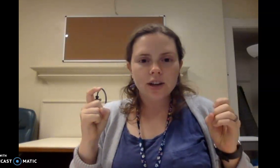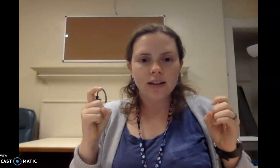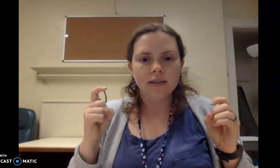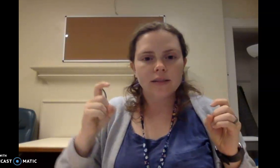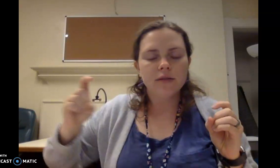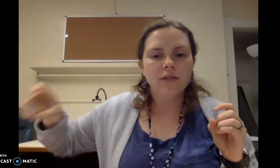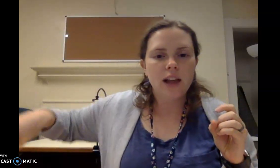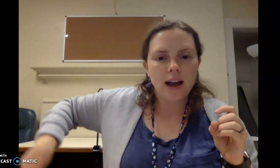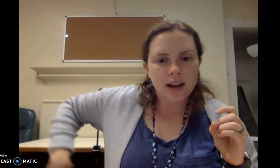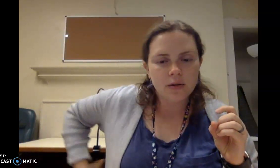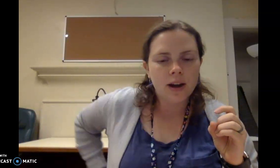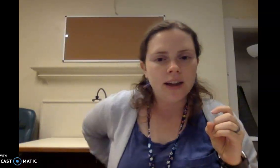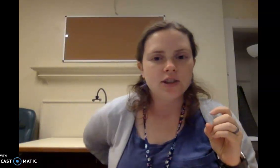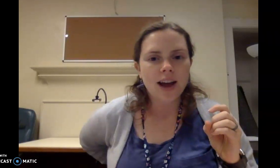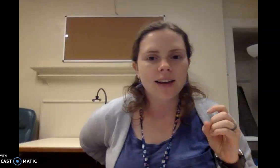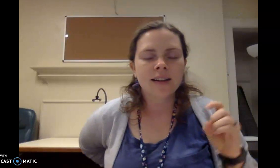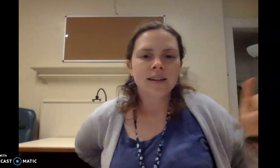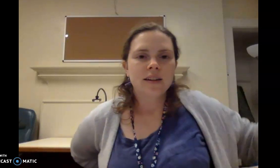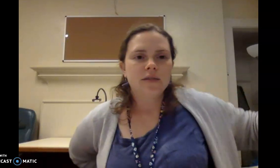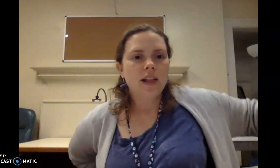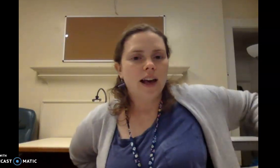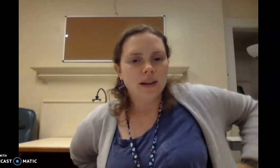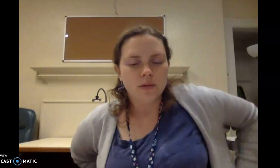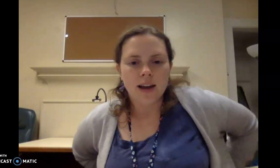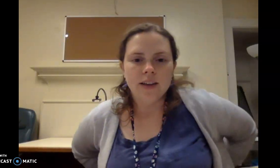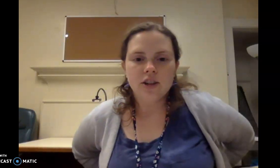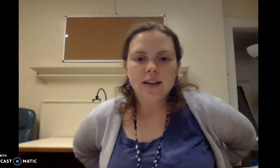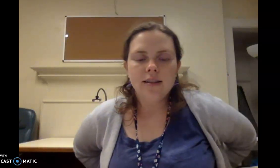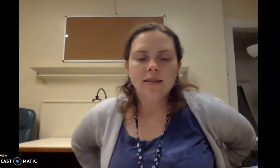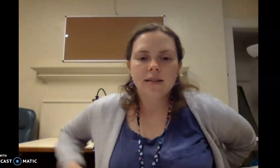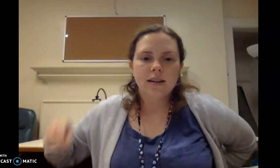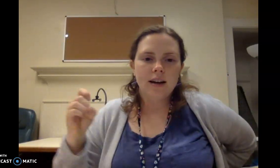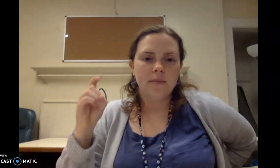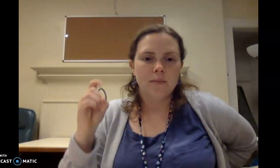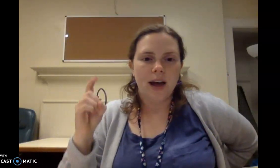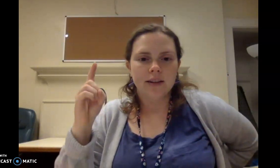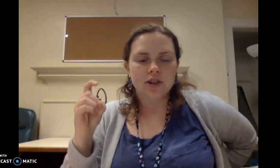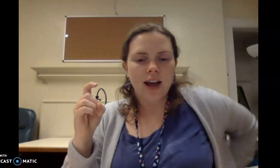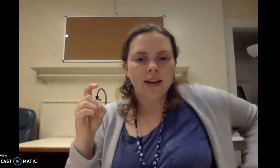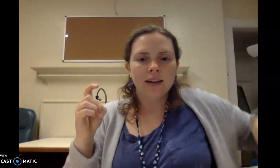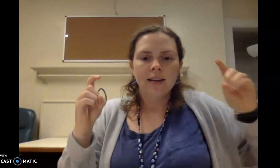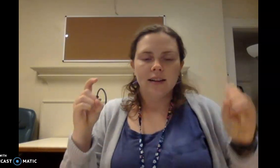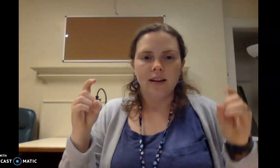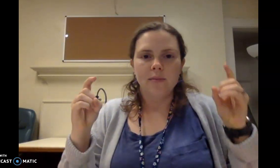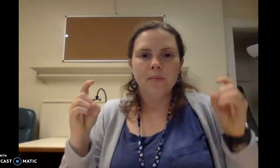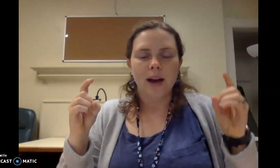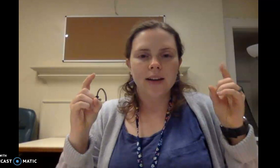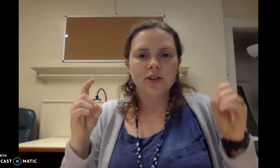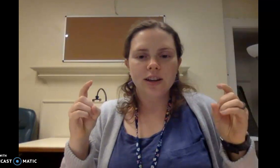Jill. Fly away, Jack. Fly away, Jill. Come back, Jack. Come back,